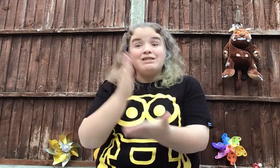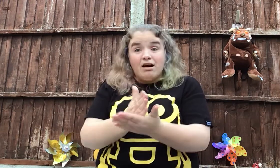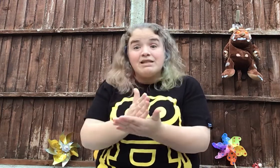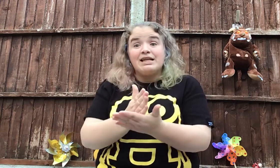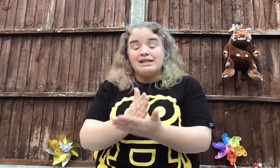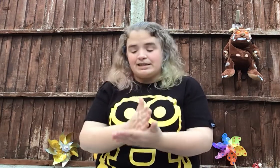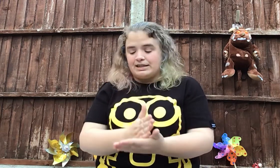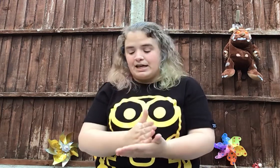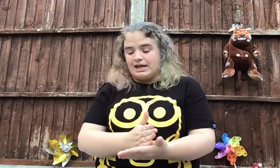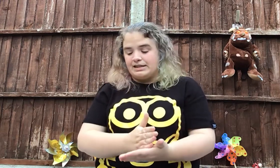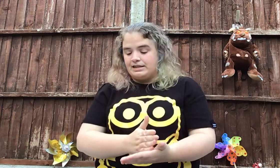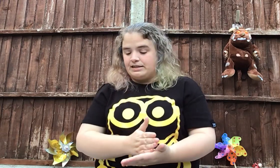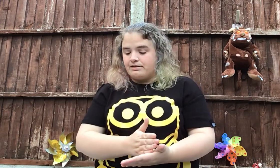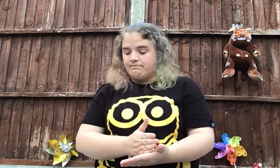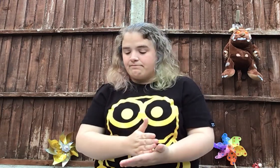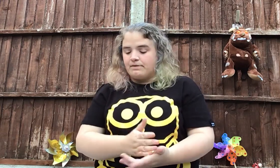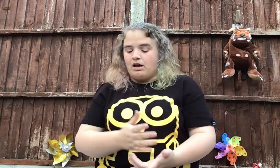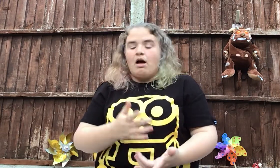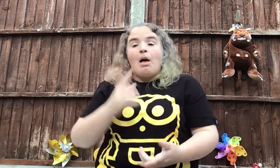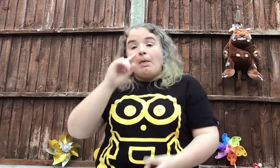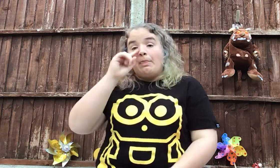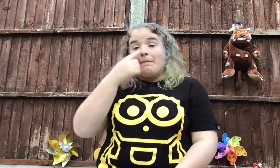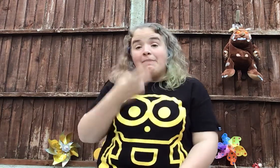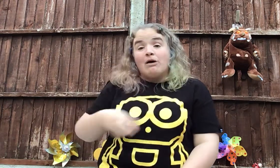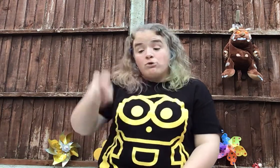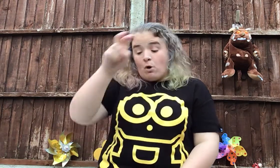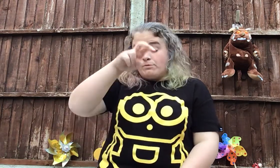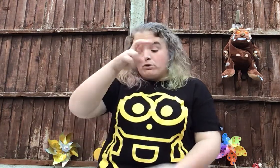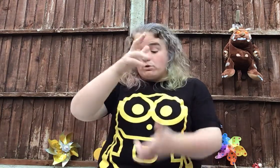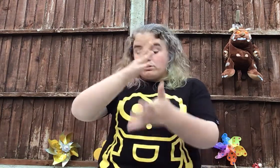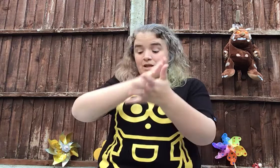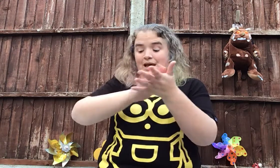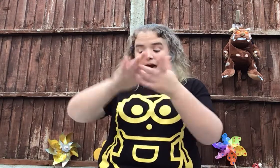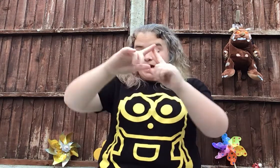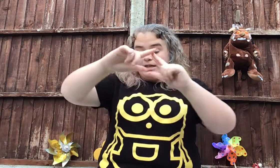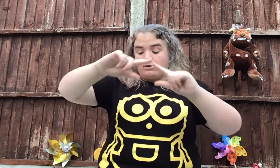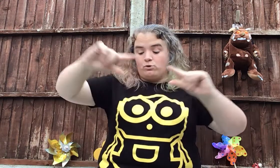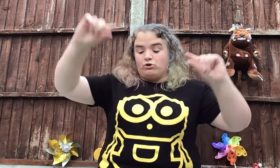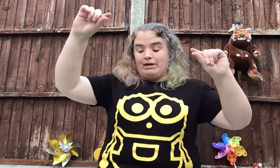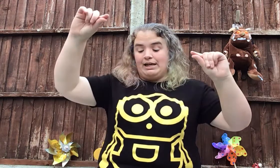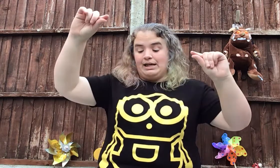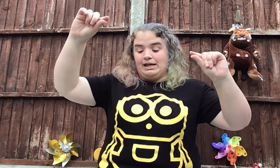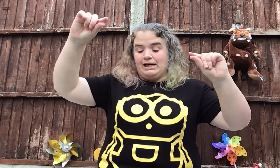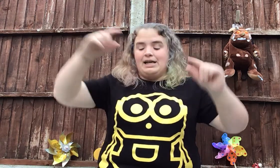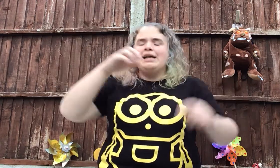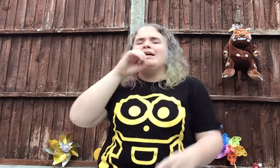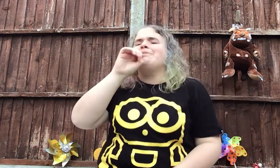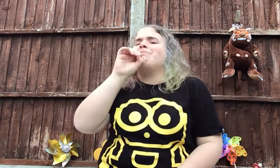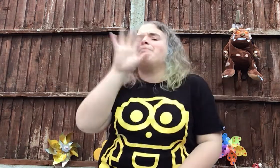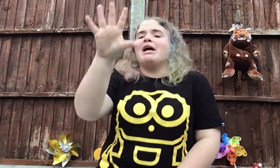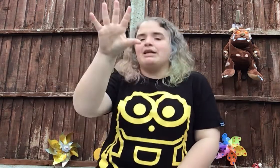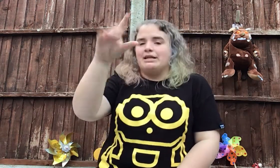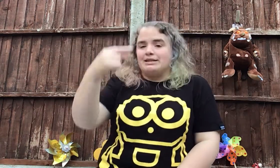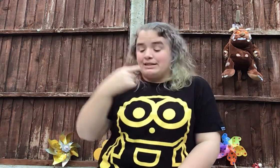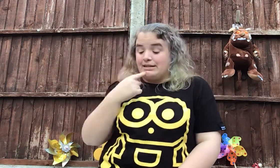does exist. The mouse hopped onto the hazel tree. He beckoned and